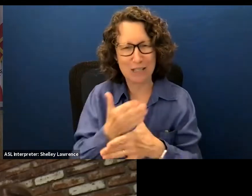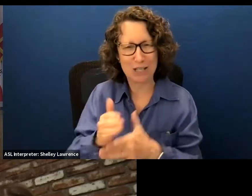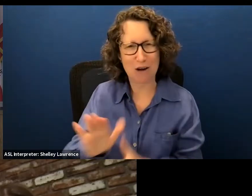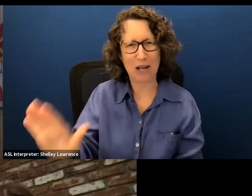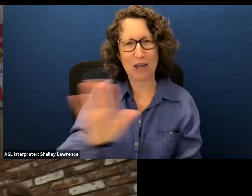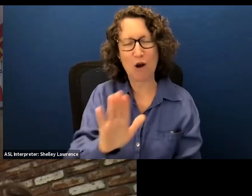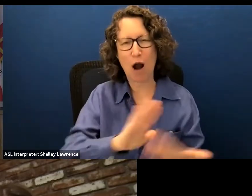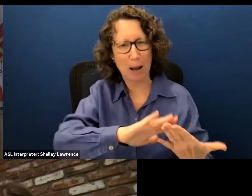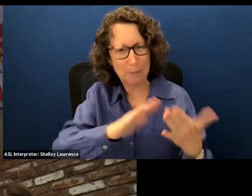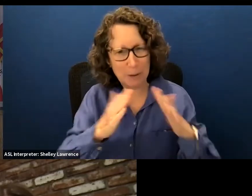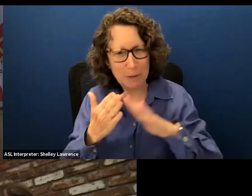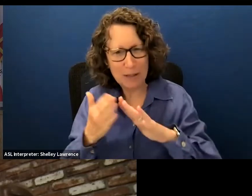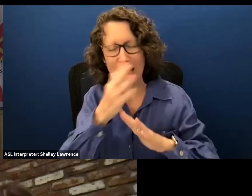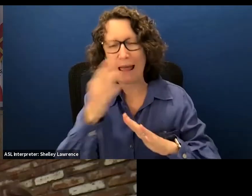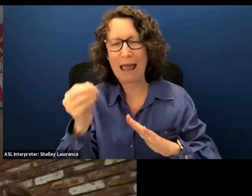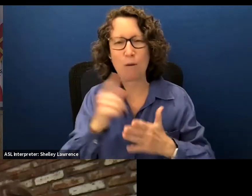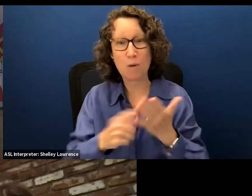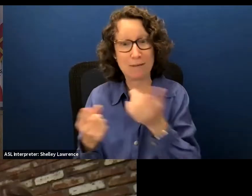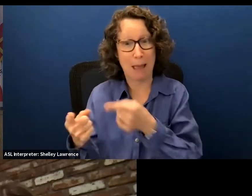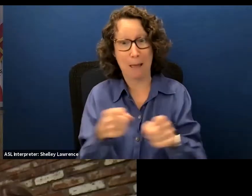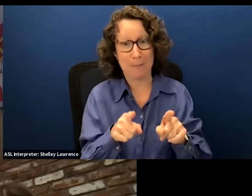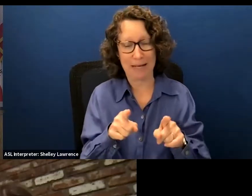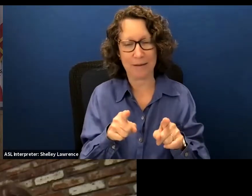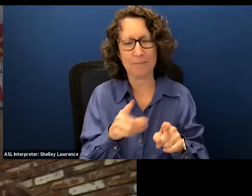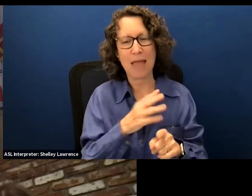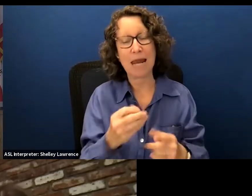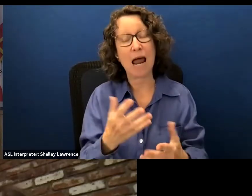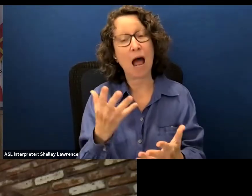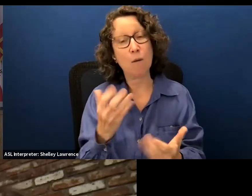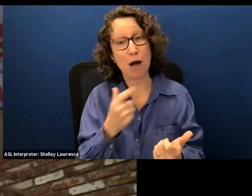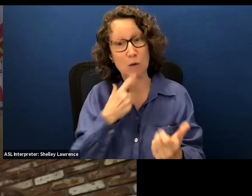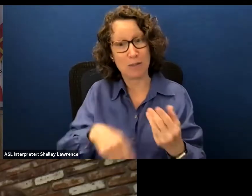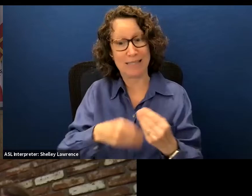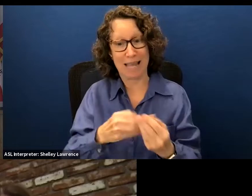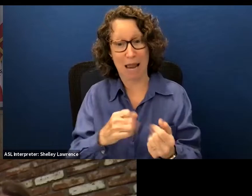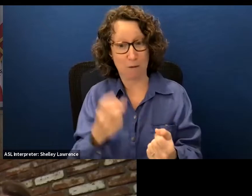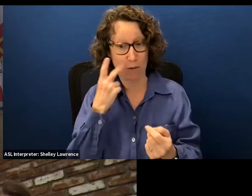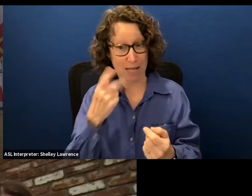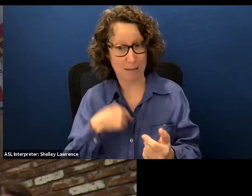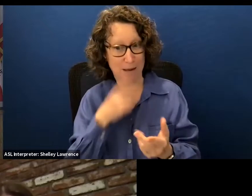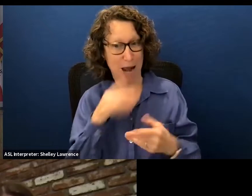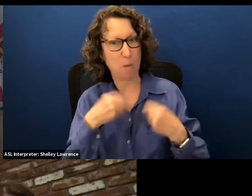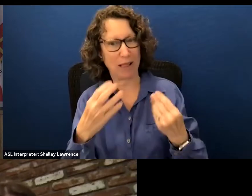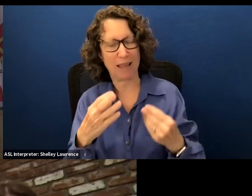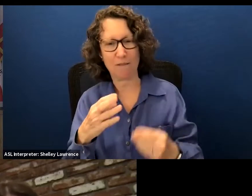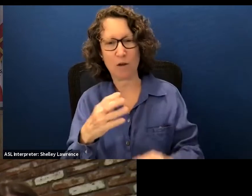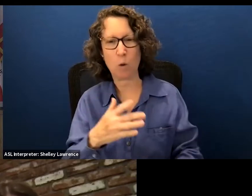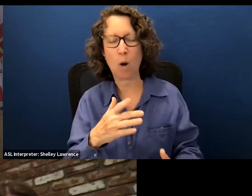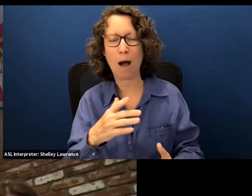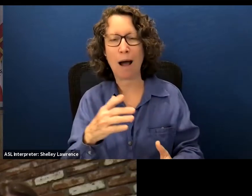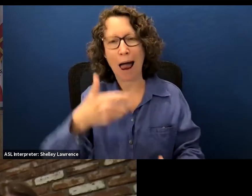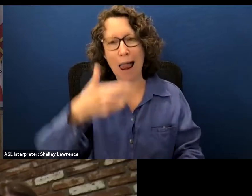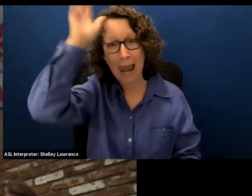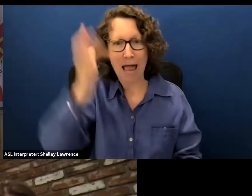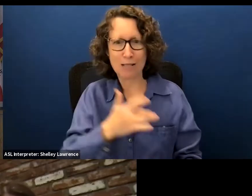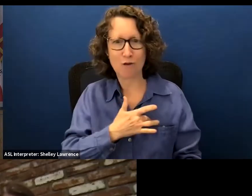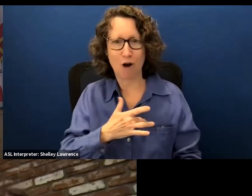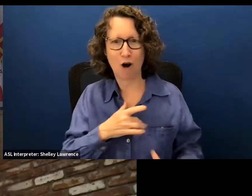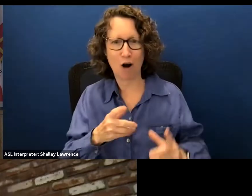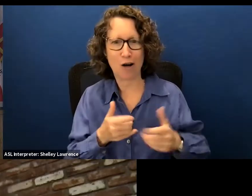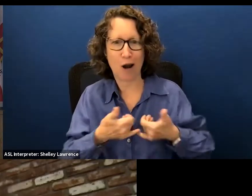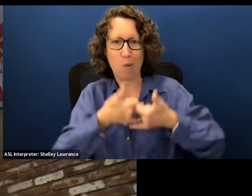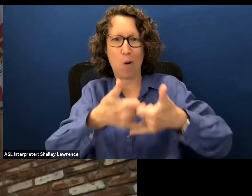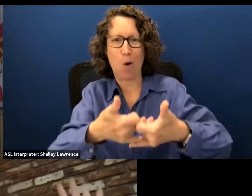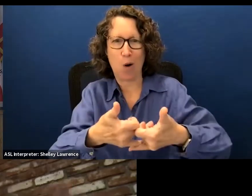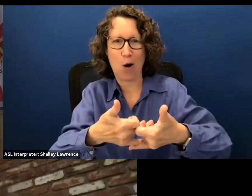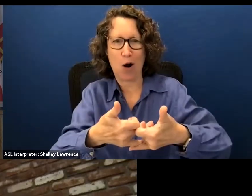your community and what is happening. And I will say, I don't know if you can see me, but I will give you a Lion's Heart Award next time I see you, because